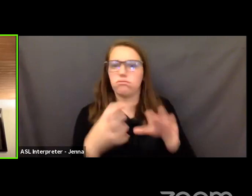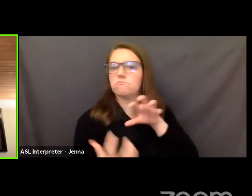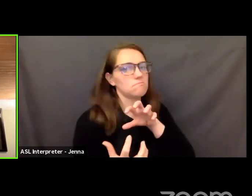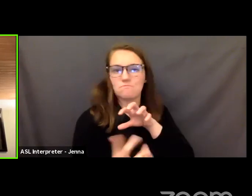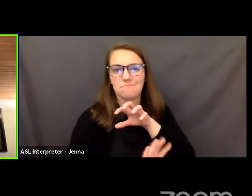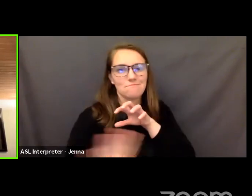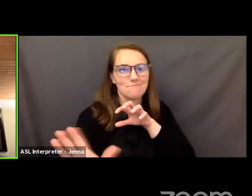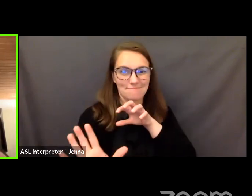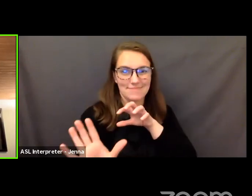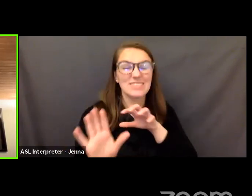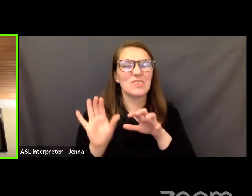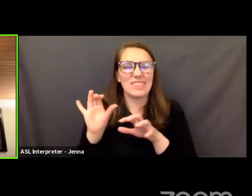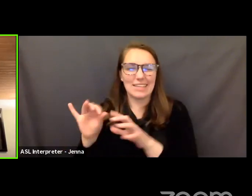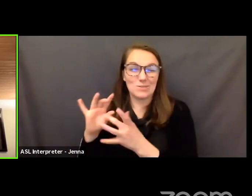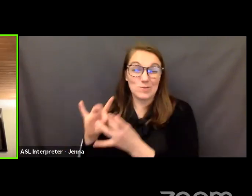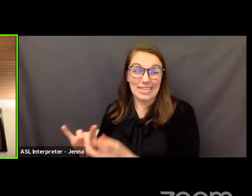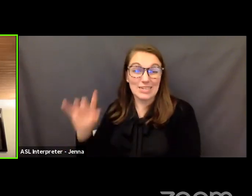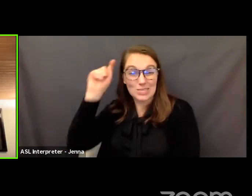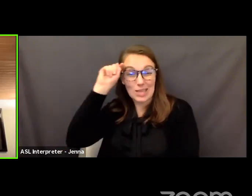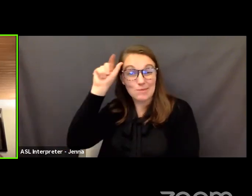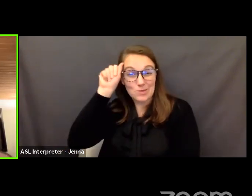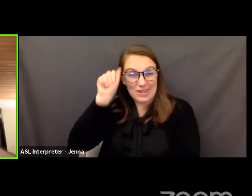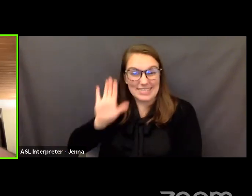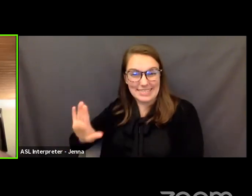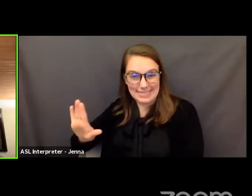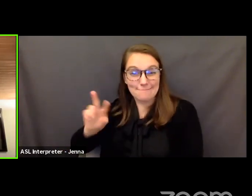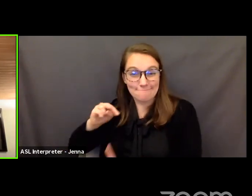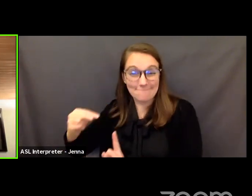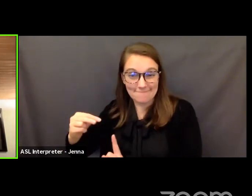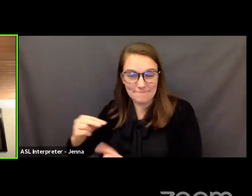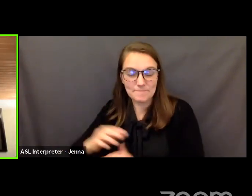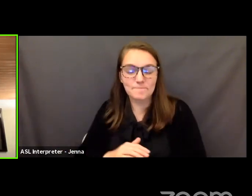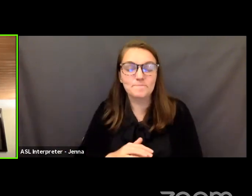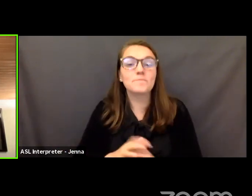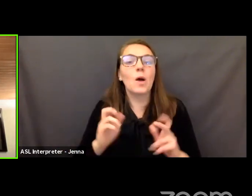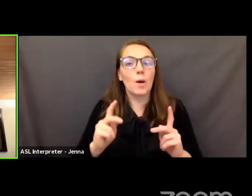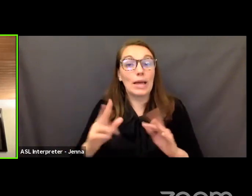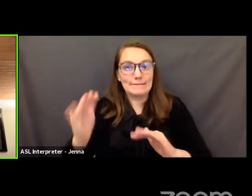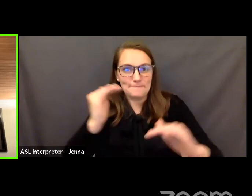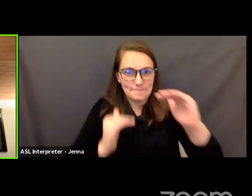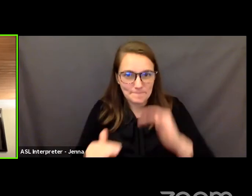That's Aquinas. So now we're getting closer to the key debates.